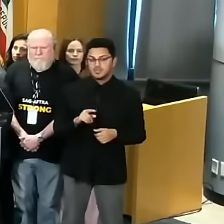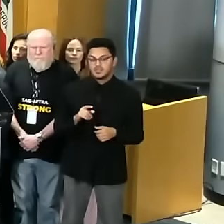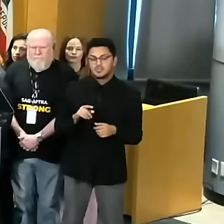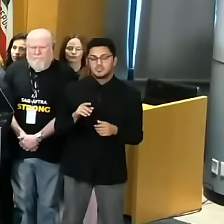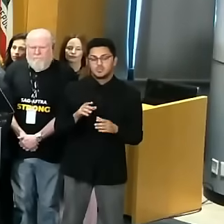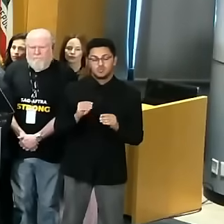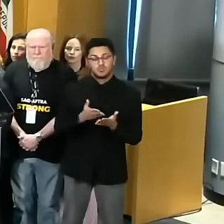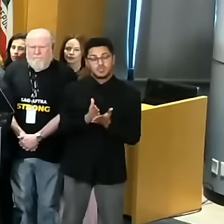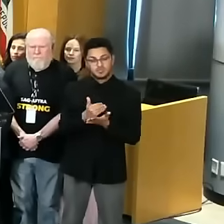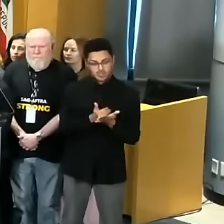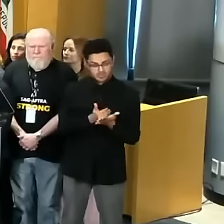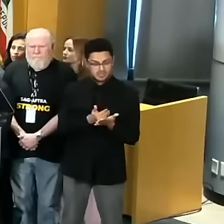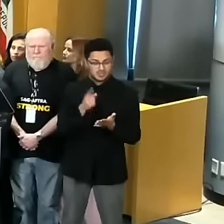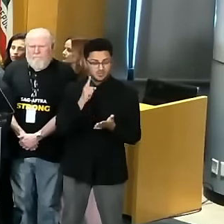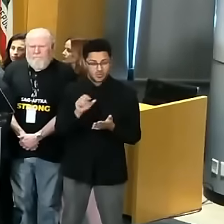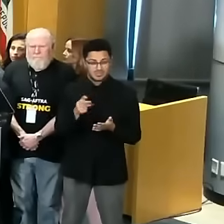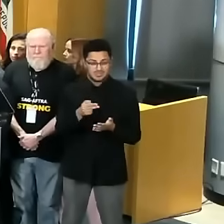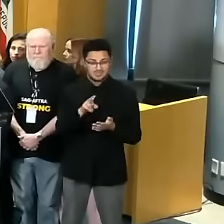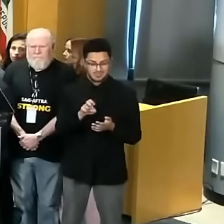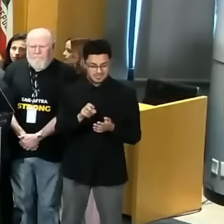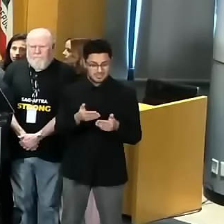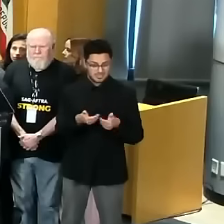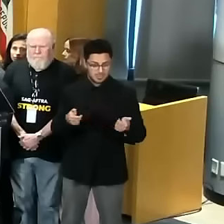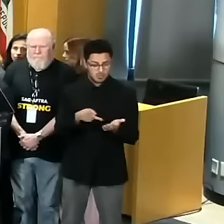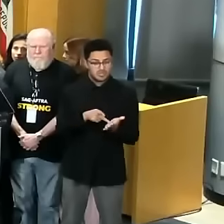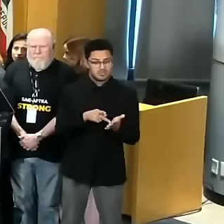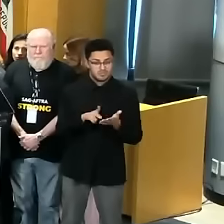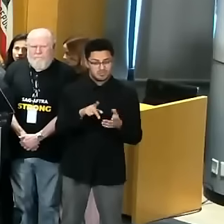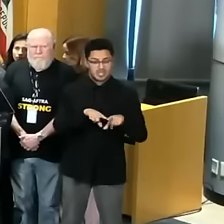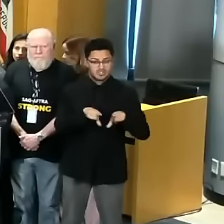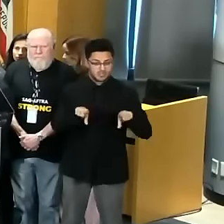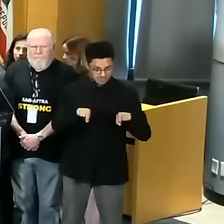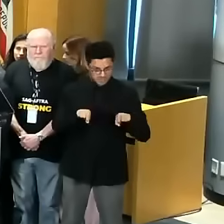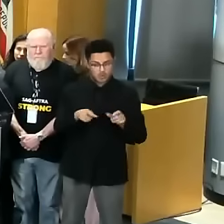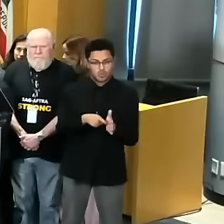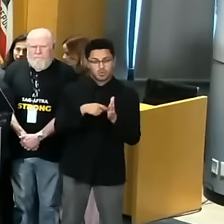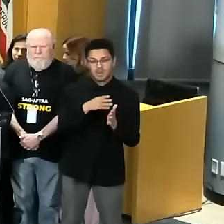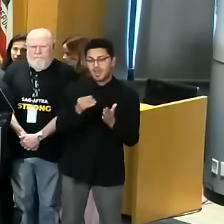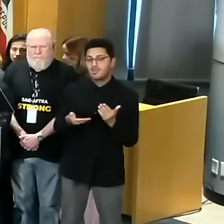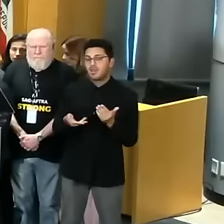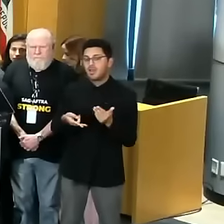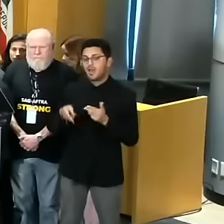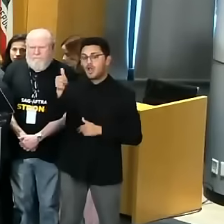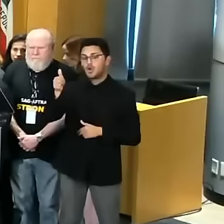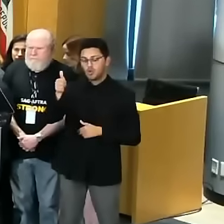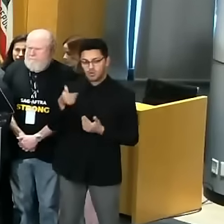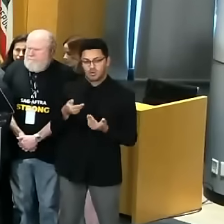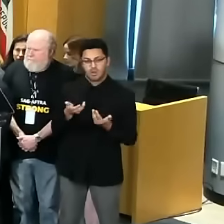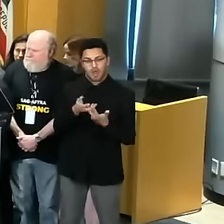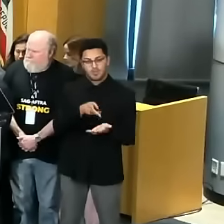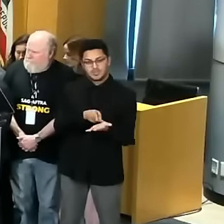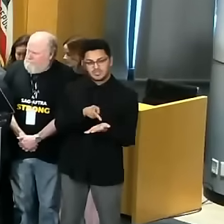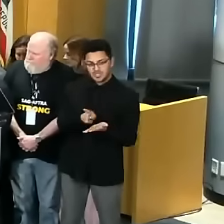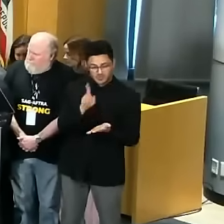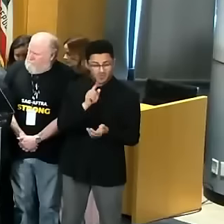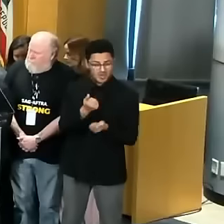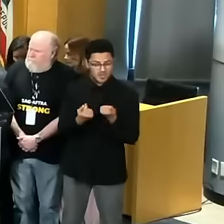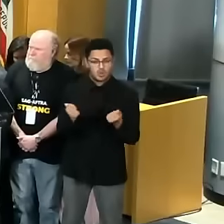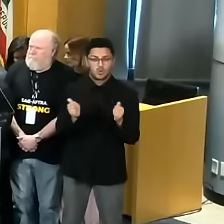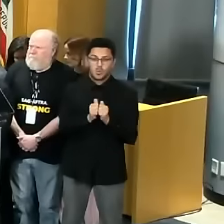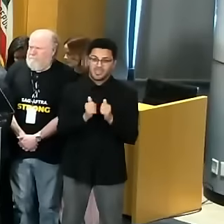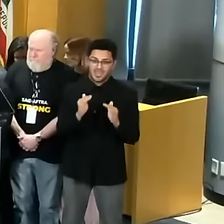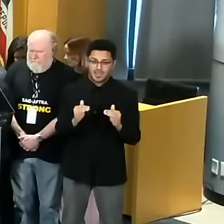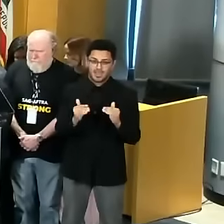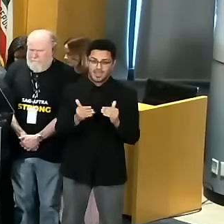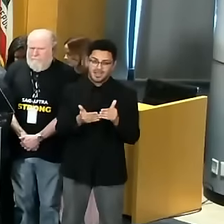limitations, a separate writer, and a separate check requirement, and required higher compensation for anyone who's going to have advance payment